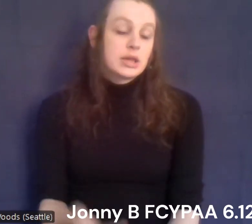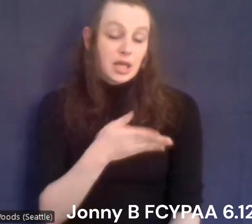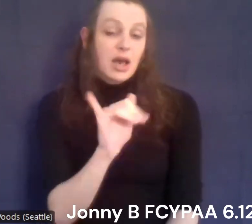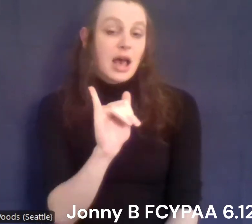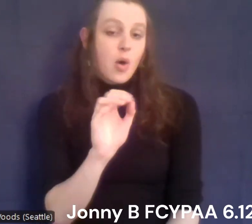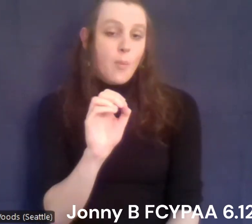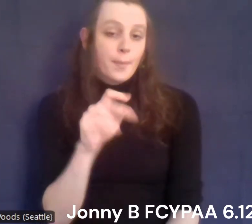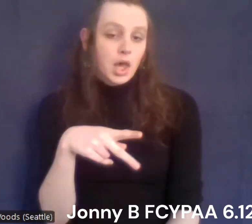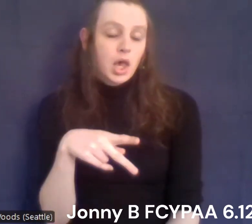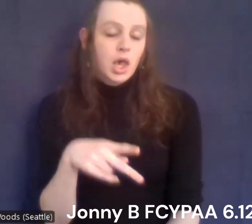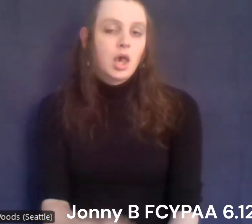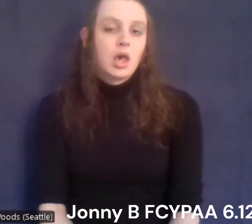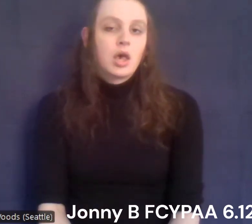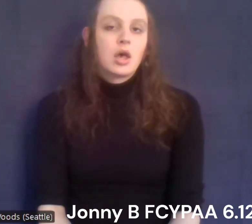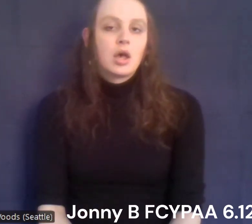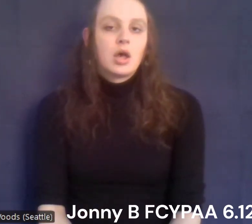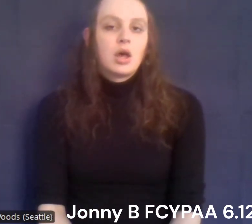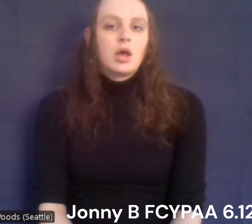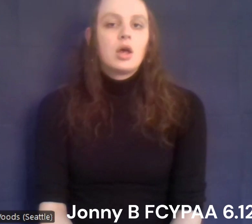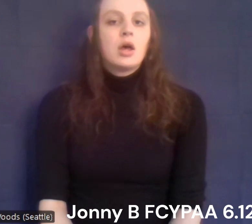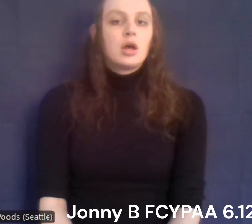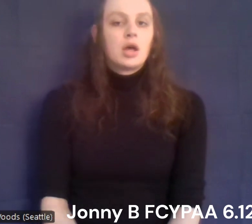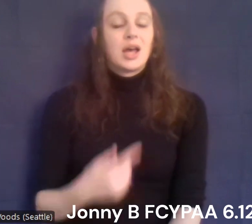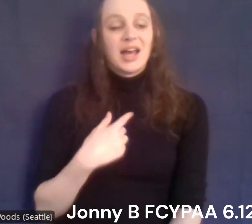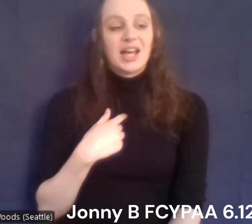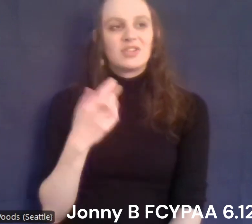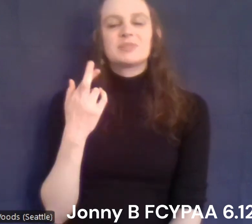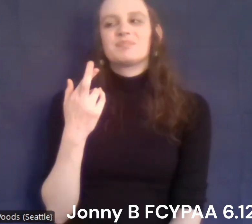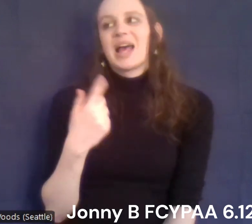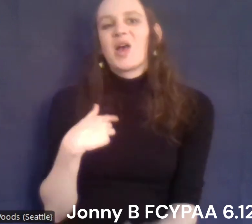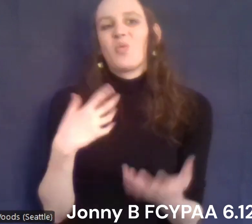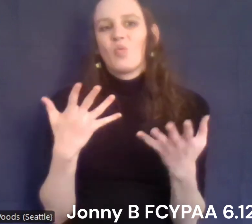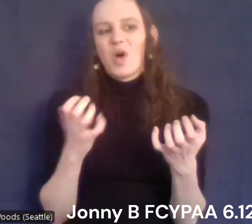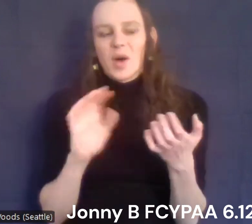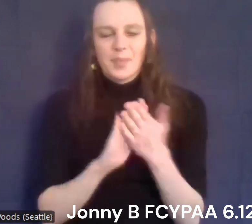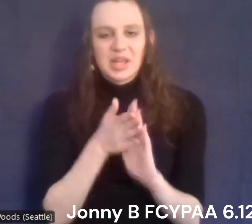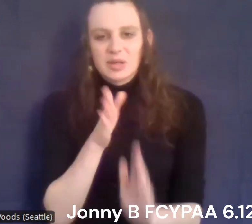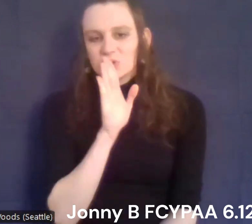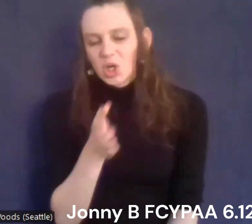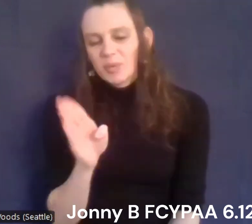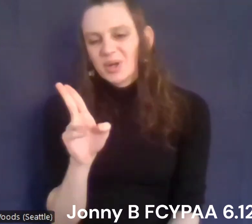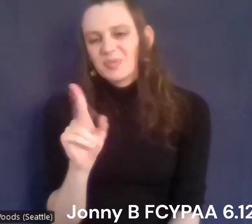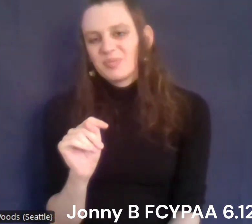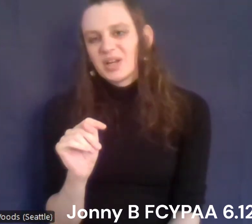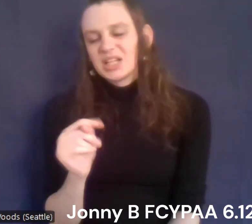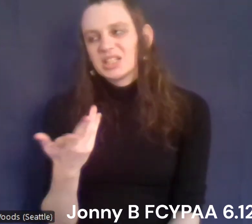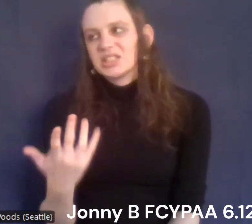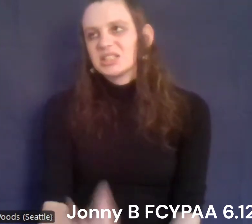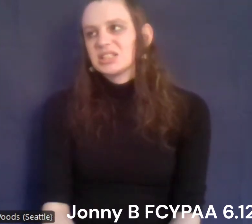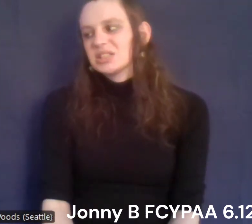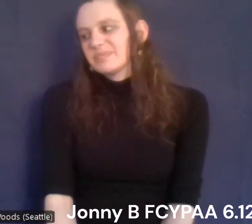and I remember just being there, like I wanted it. I did. I wanted to get sober, but I just had zero